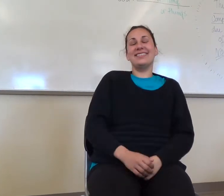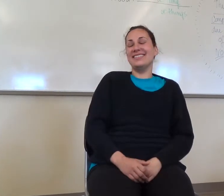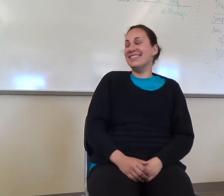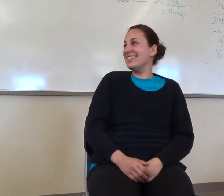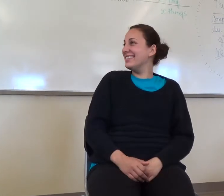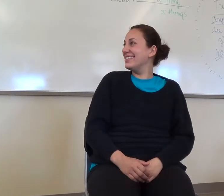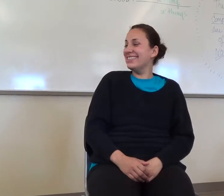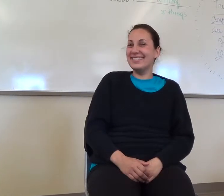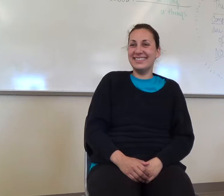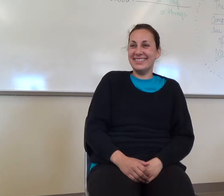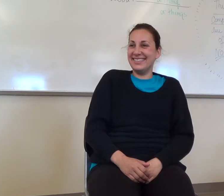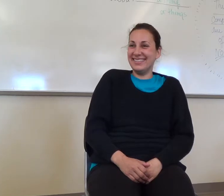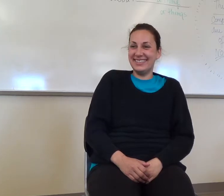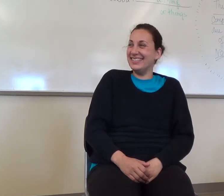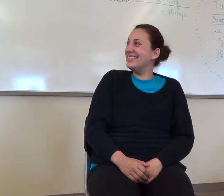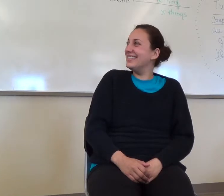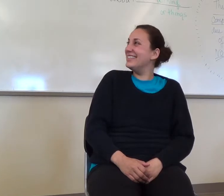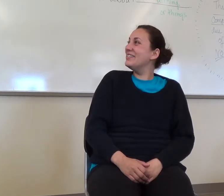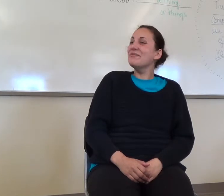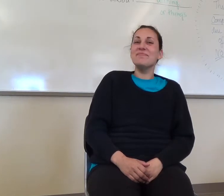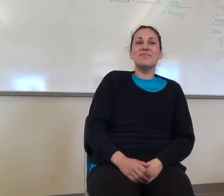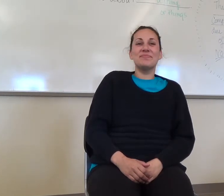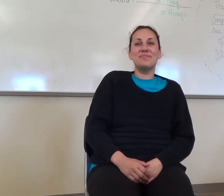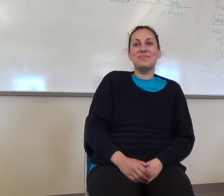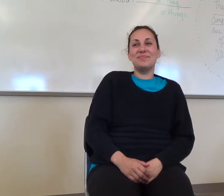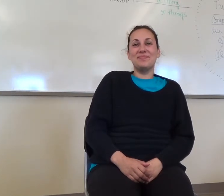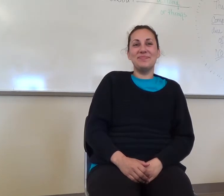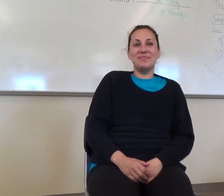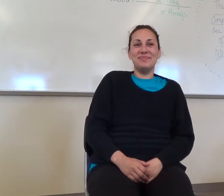This is a list of what?